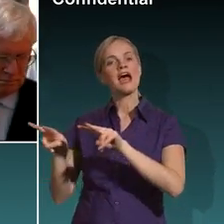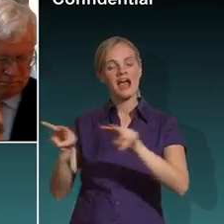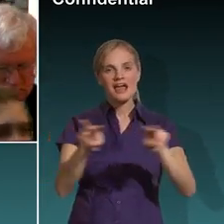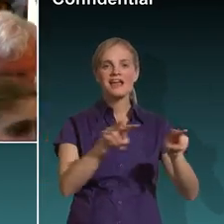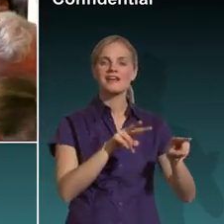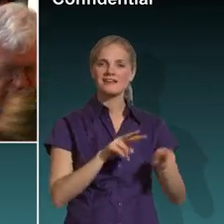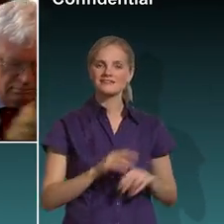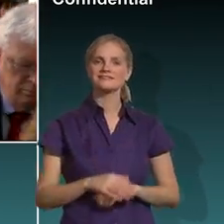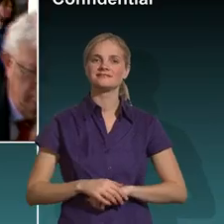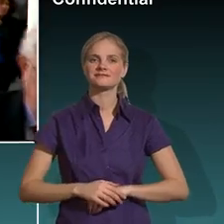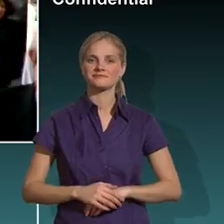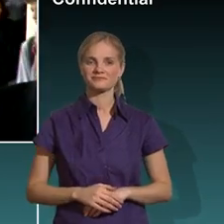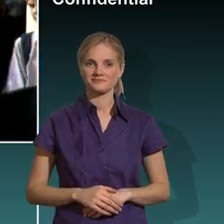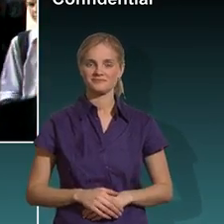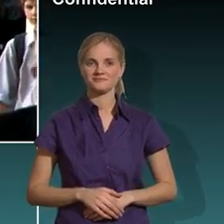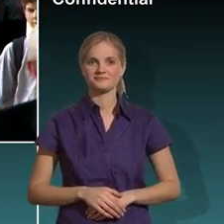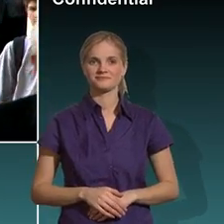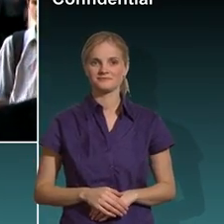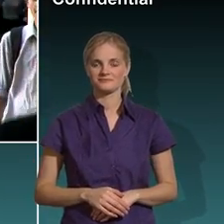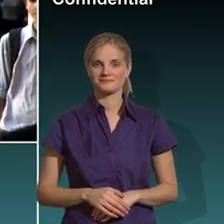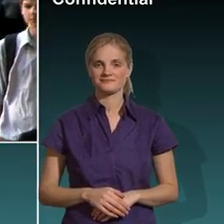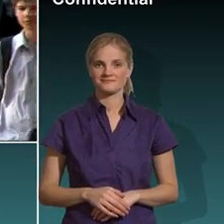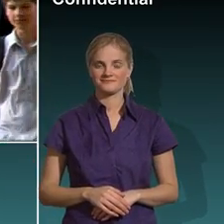Everyone's individual information is all mixed together